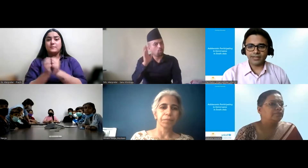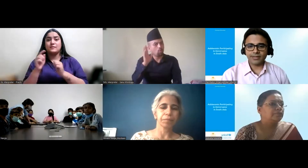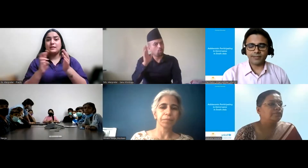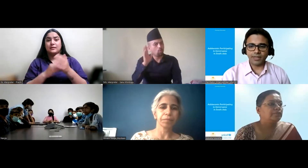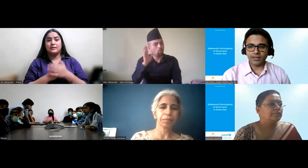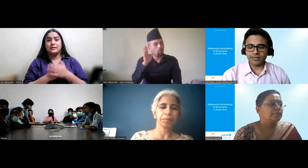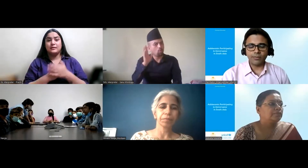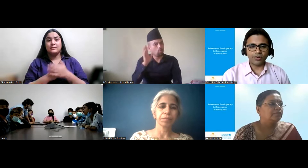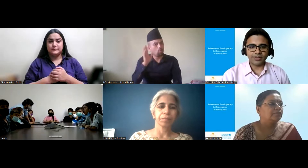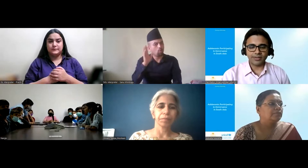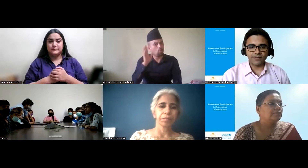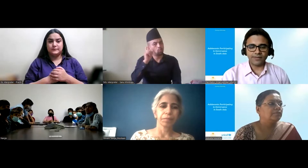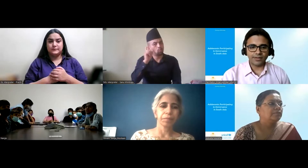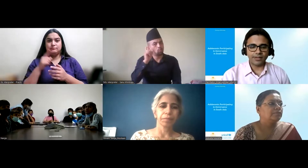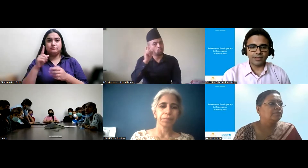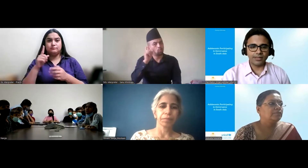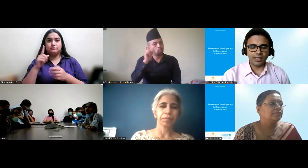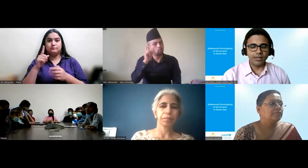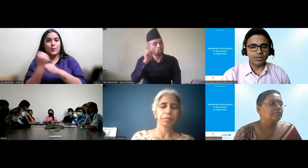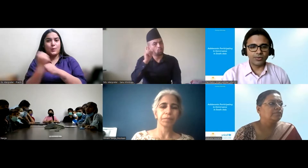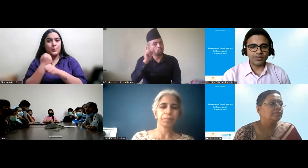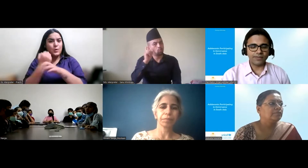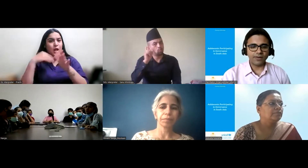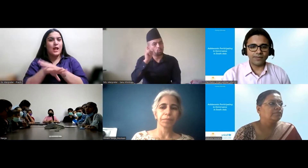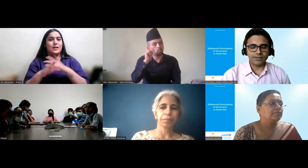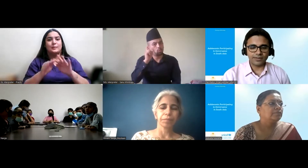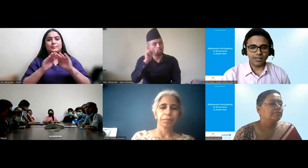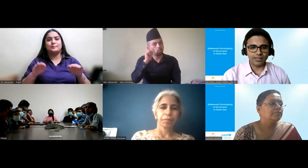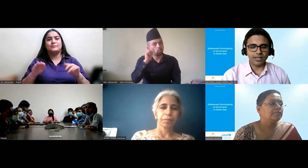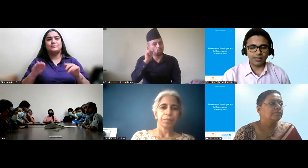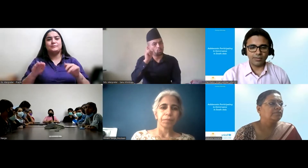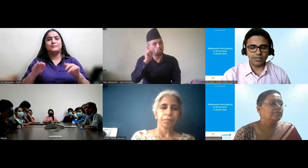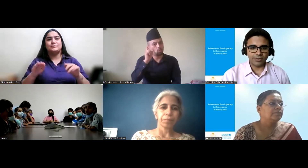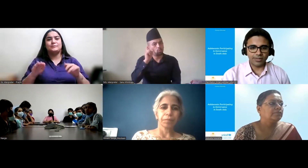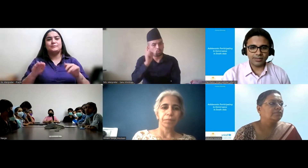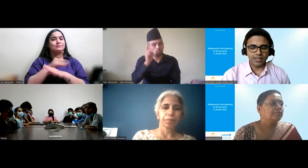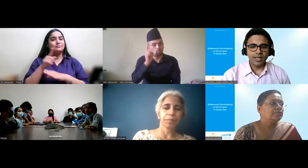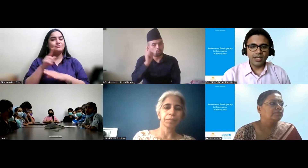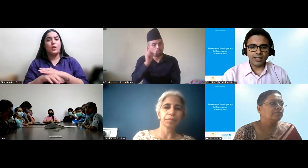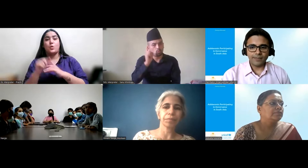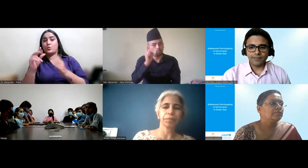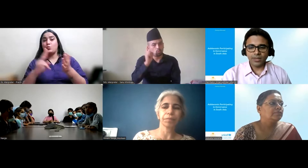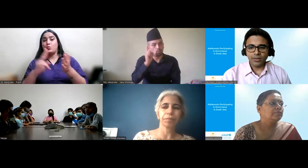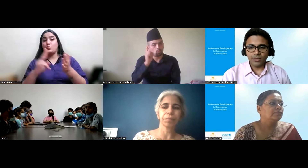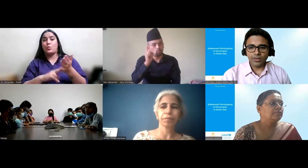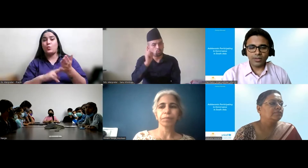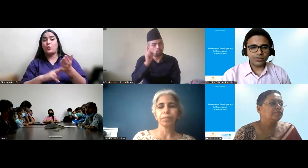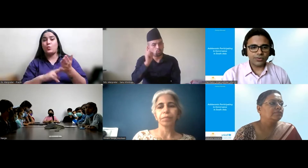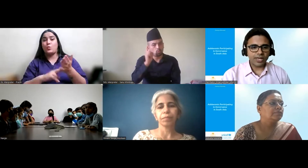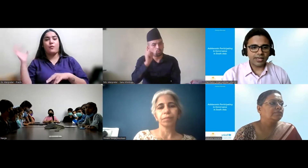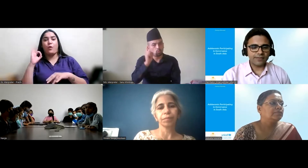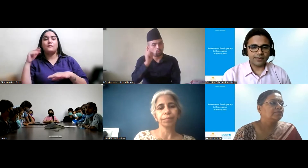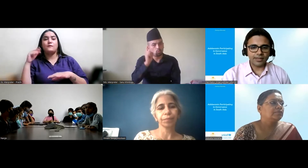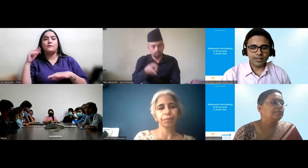as a child protection officer in UNICEF office in Madhya Pradesh. We